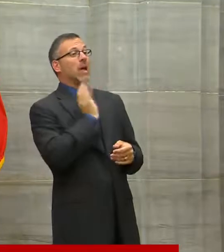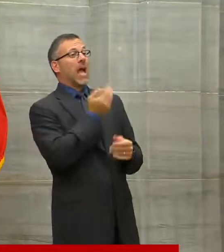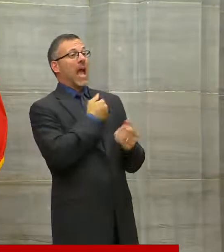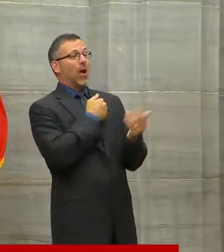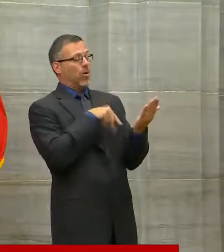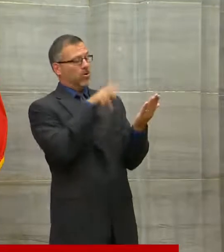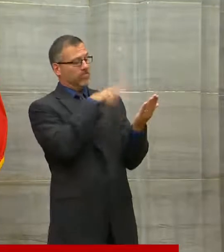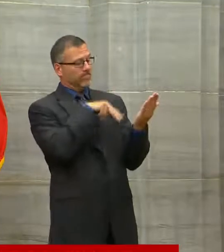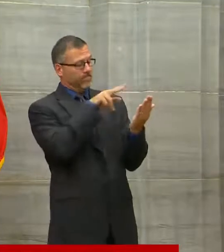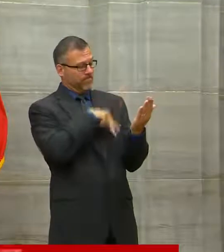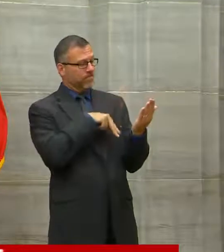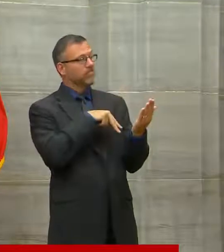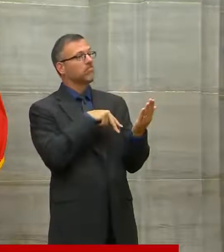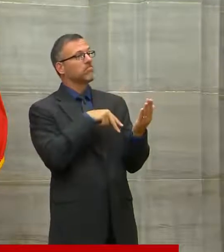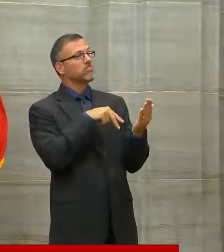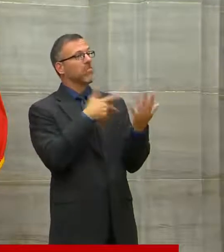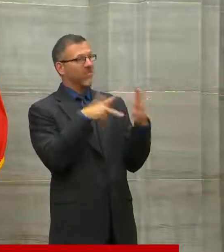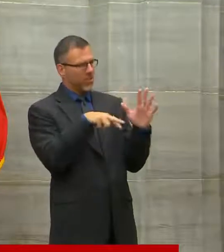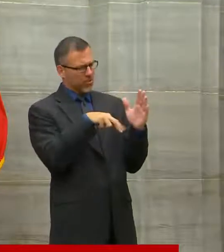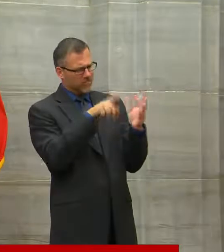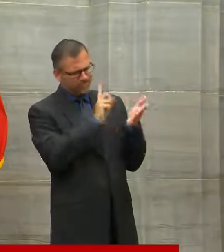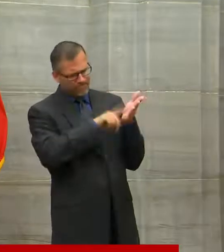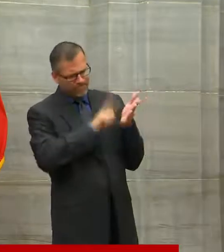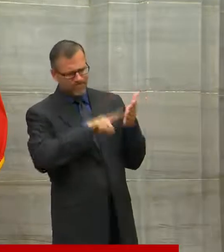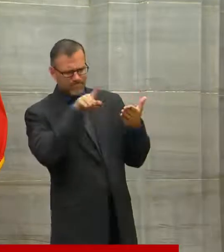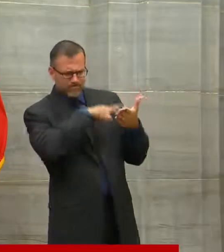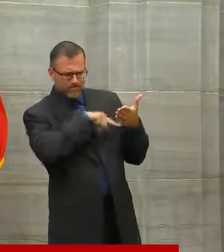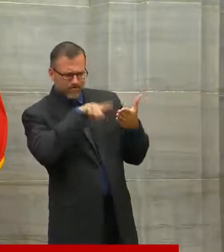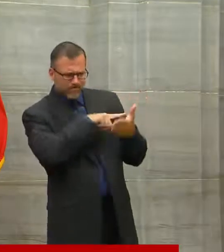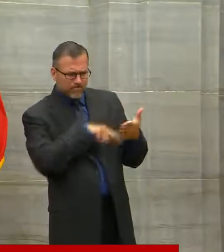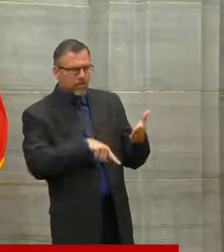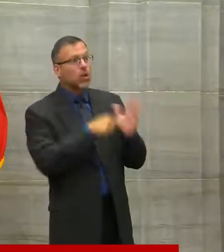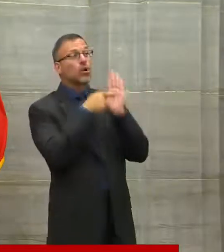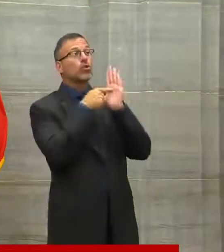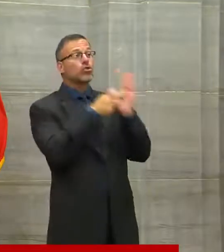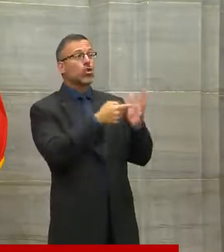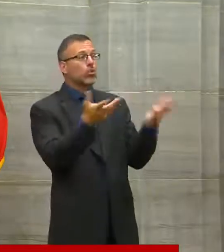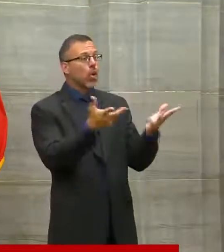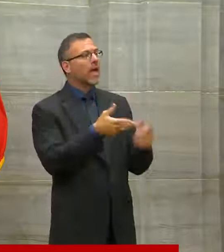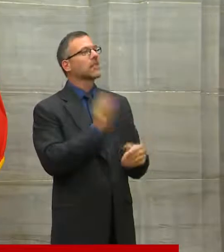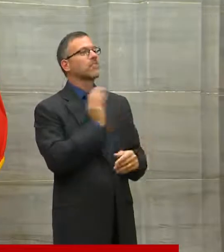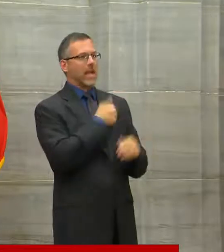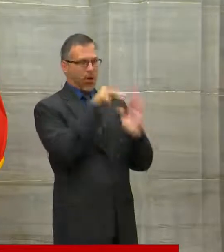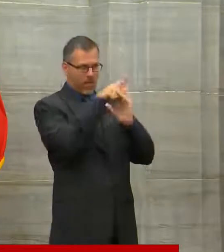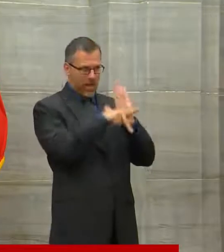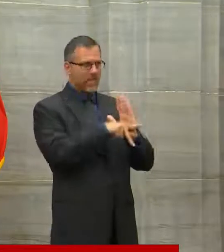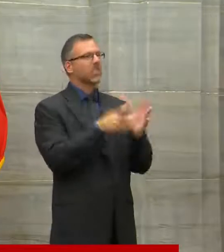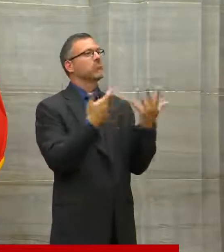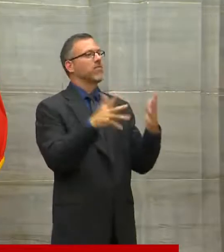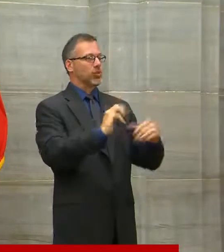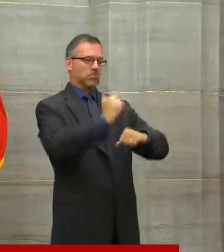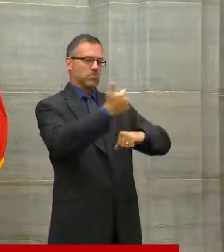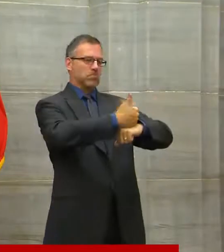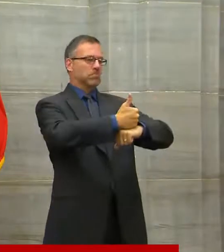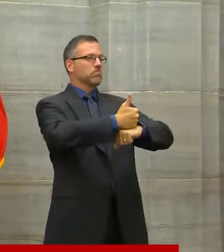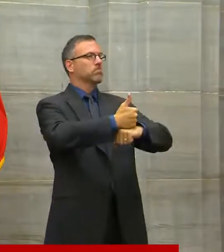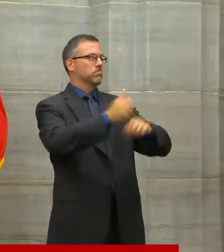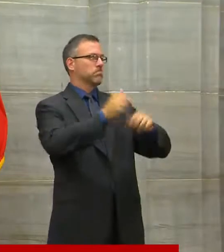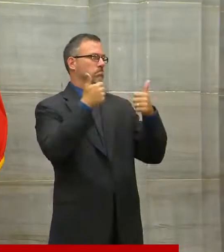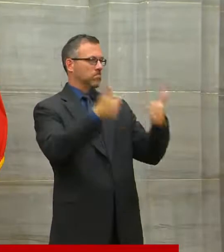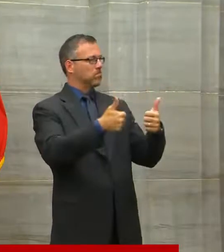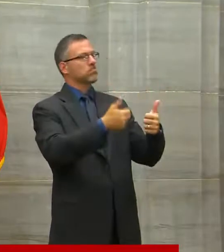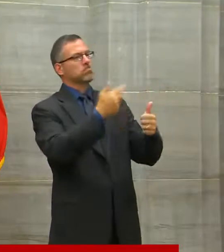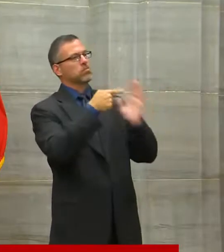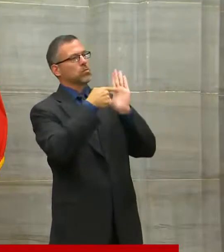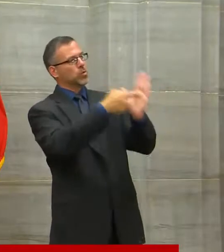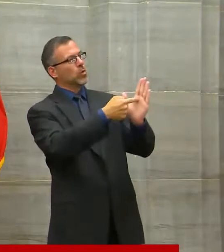and reveals that our policies and our training contains the necessary guidelines to ensure the best practices of